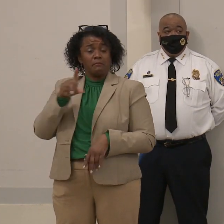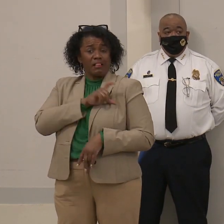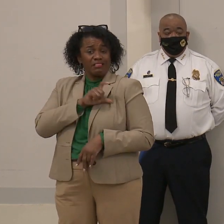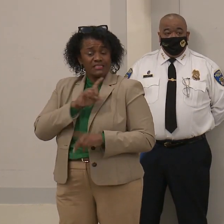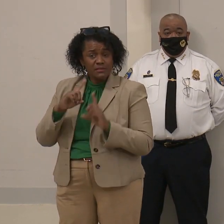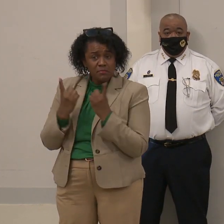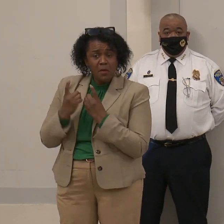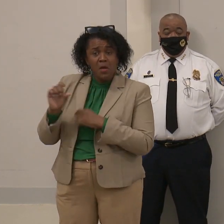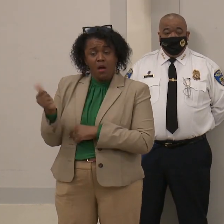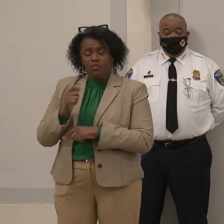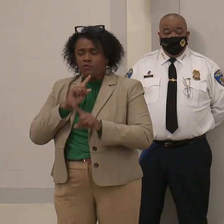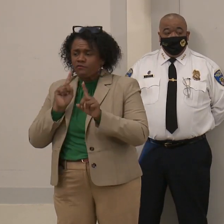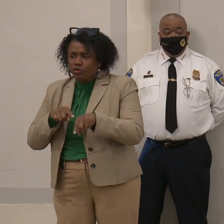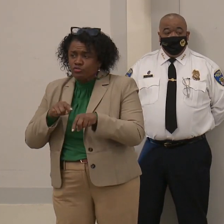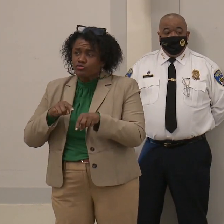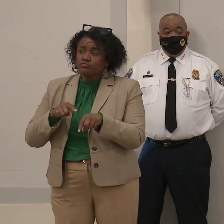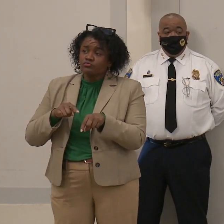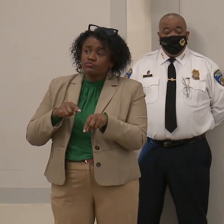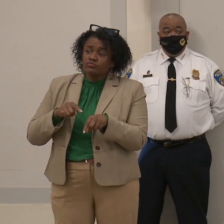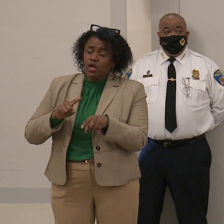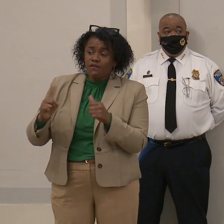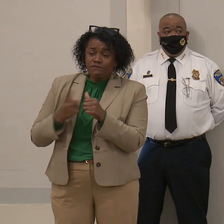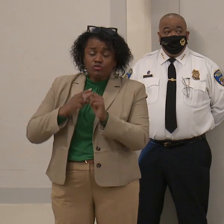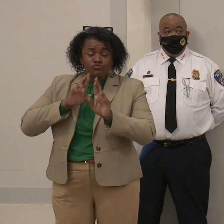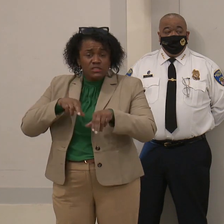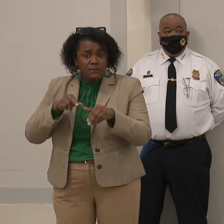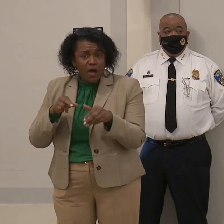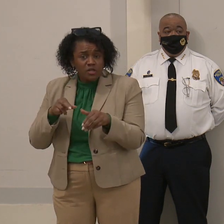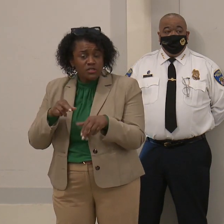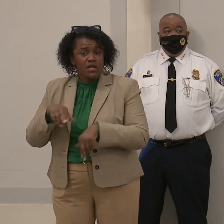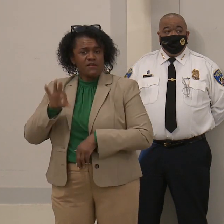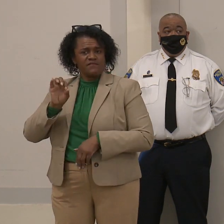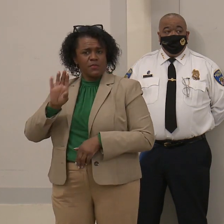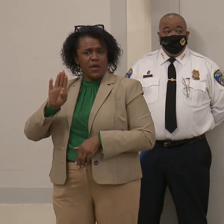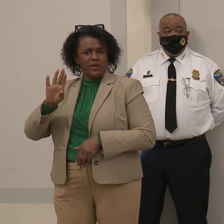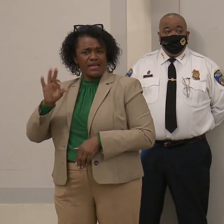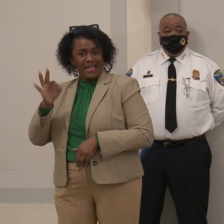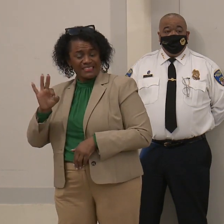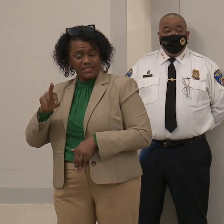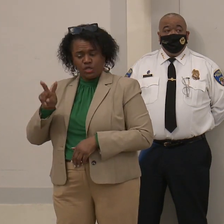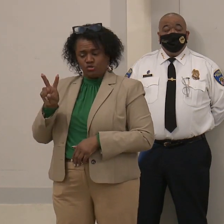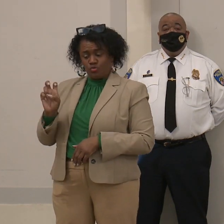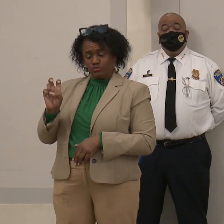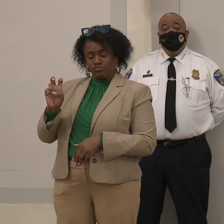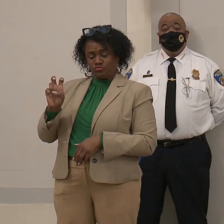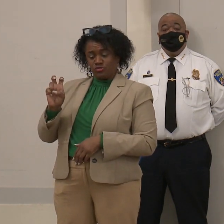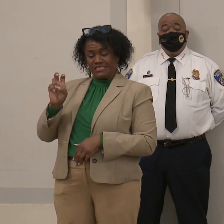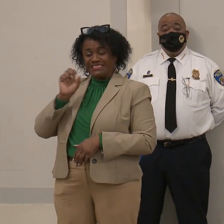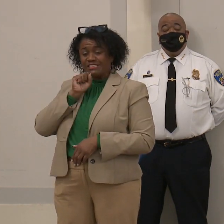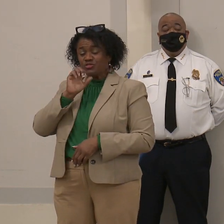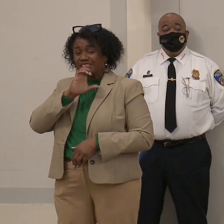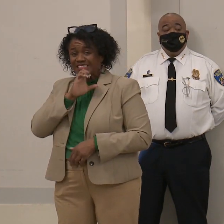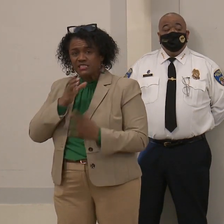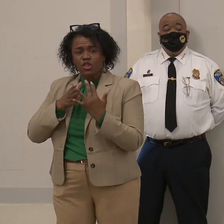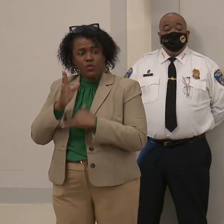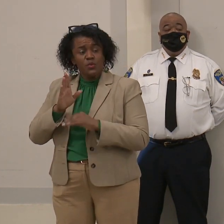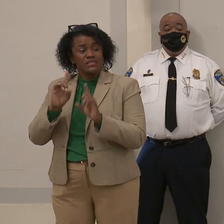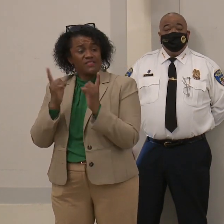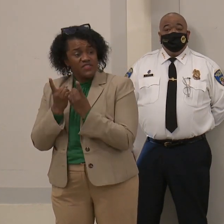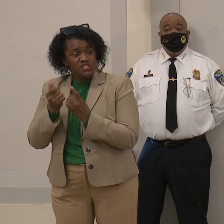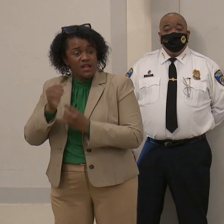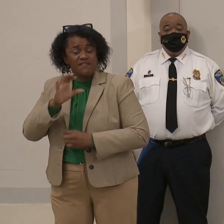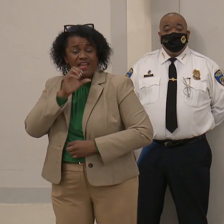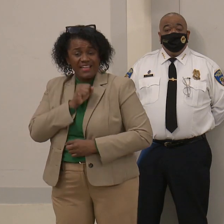and other first responders as of February 19th. We have vaccinated 200 seniors through the Division of Aging, with